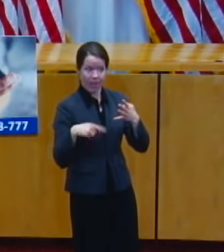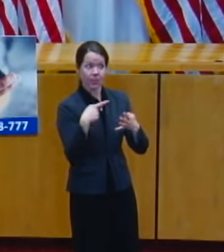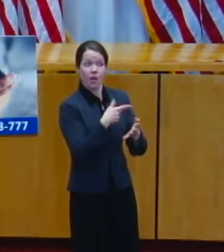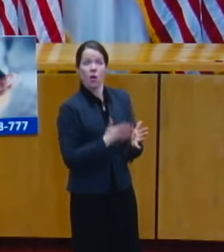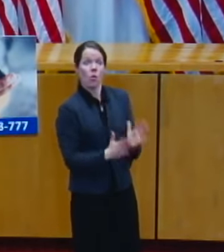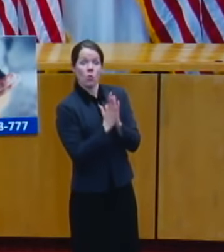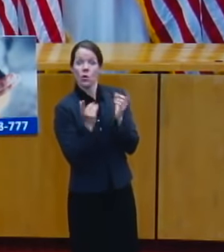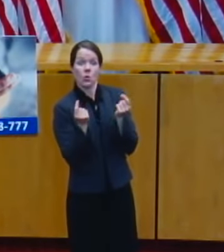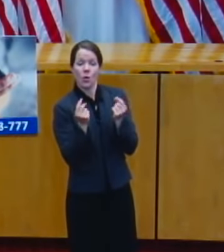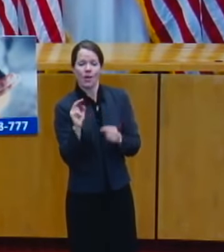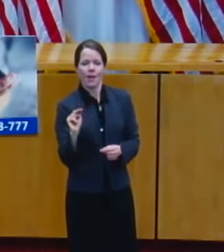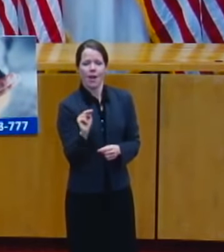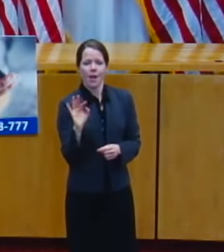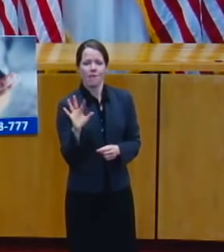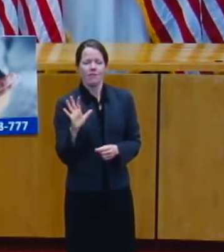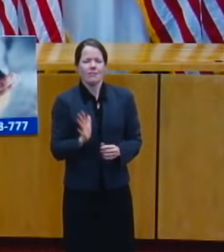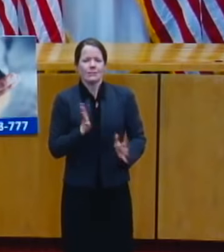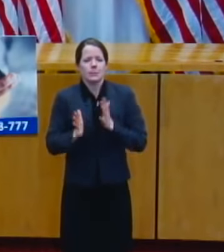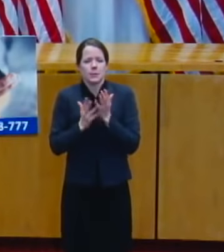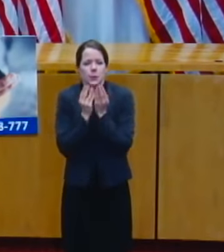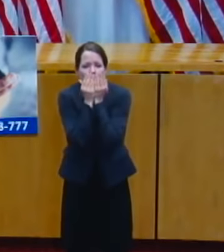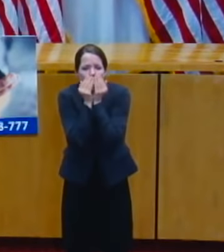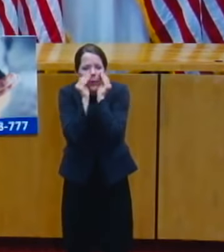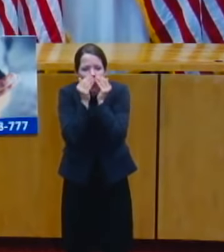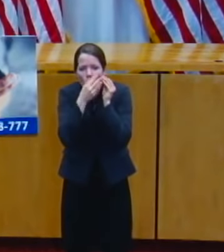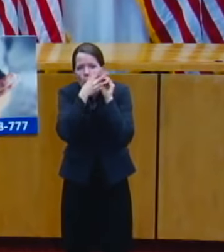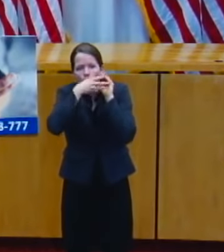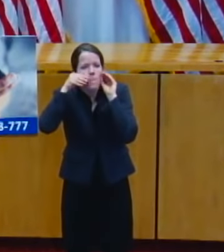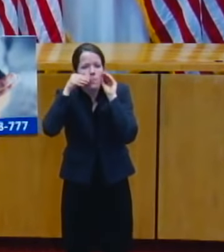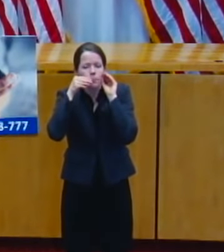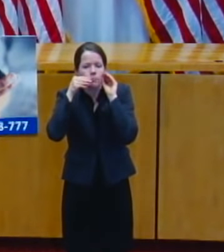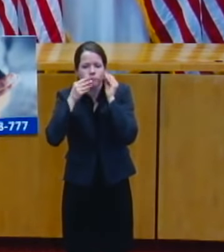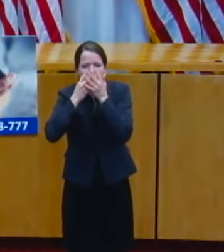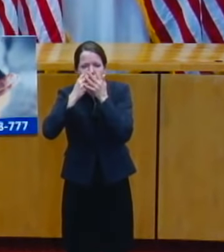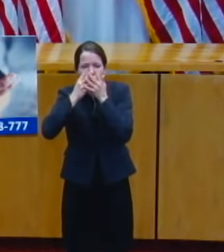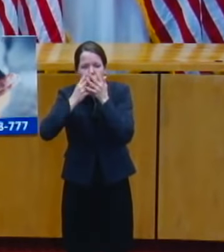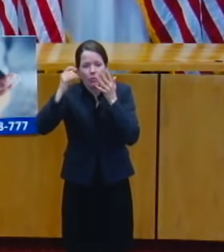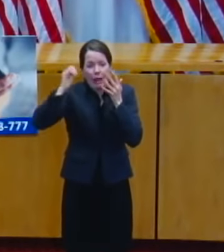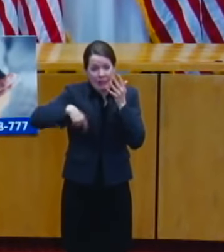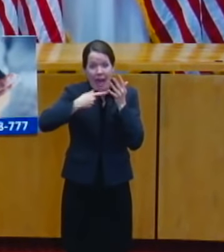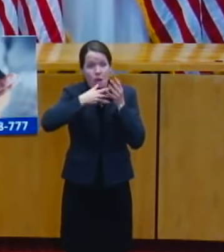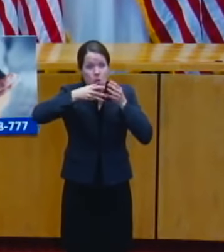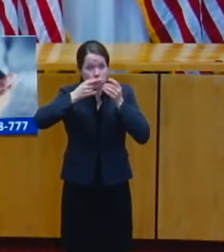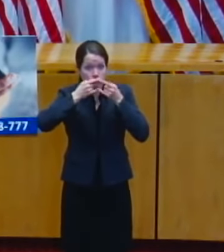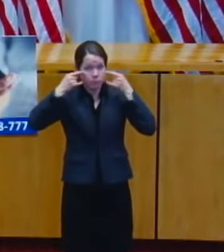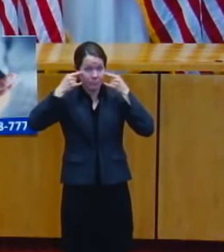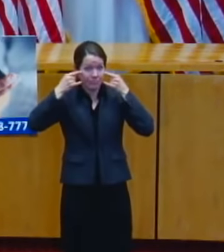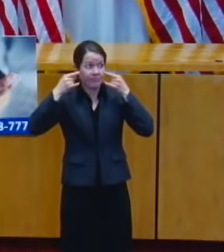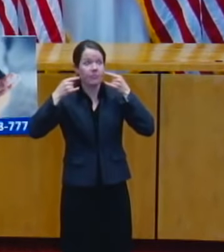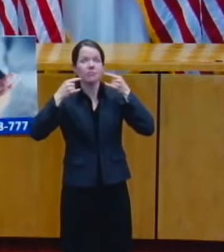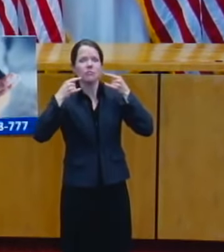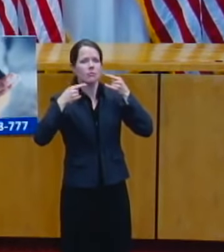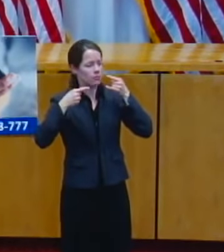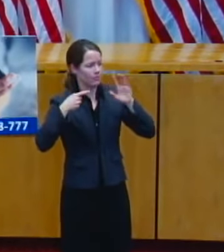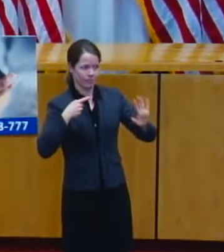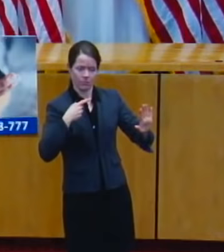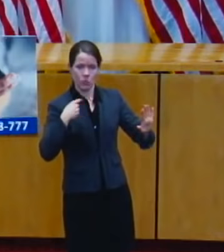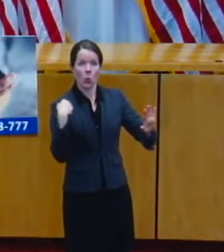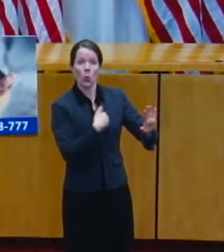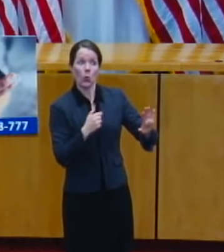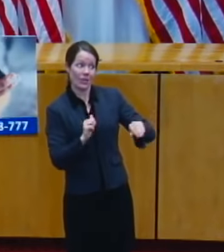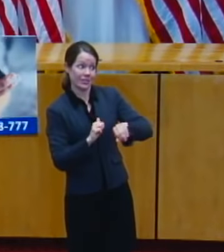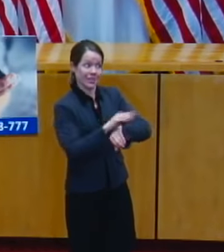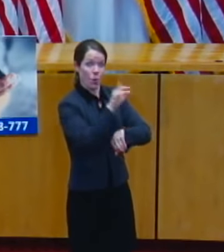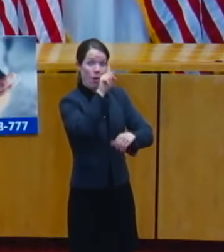in compliance with the CDC guidance, and the PPE that we distribute out is in compliance with the CDC